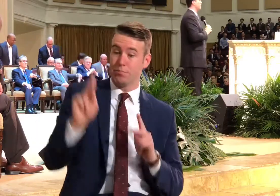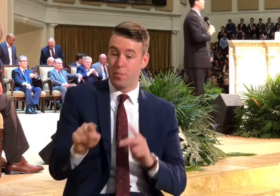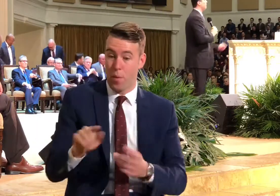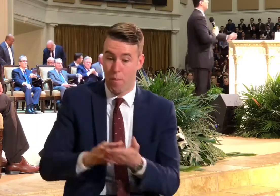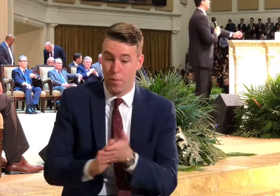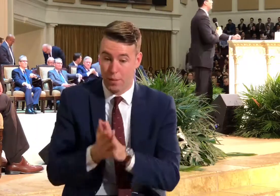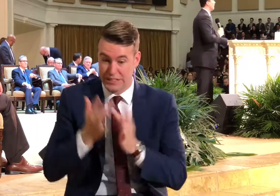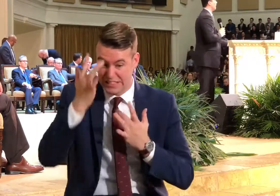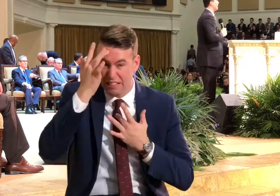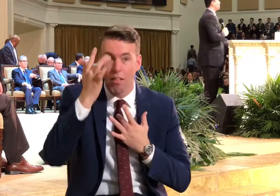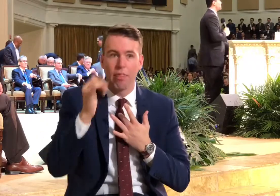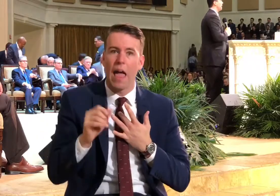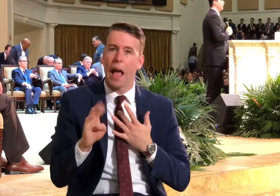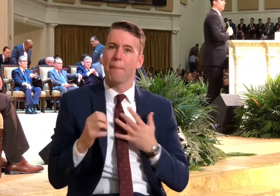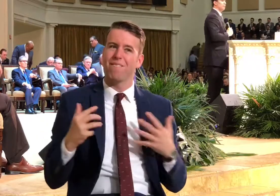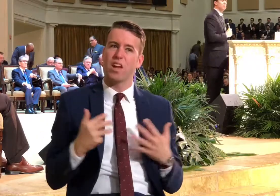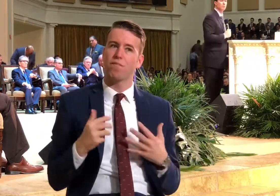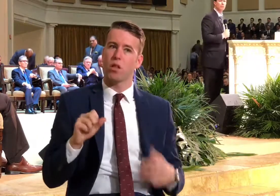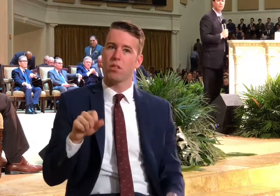Amen.